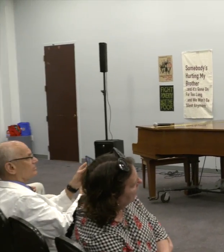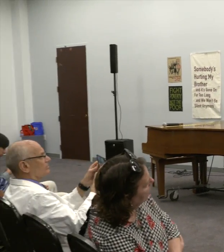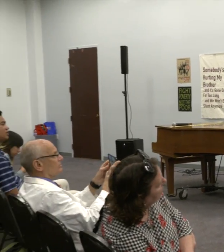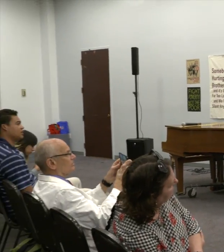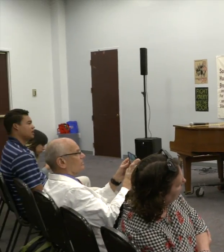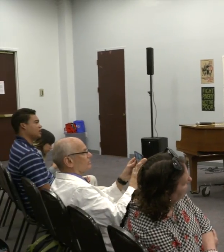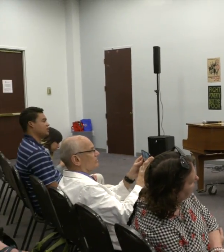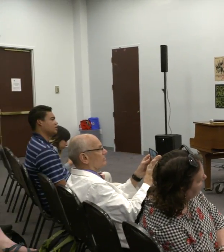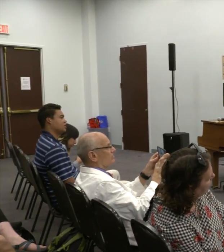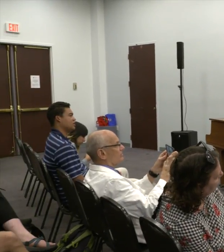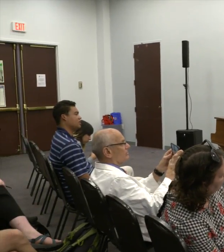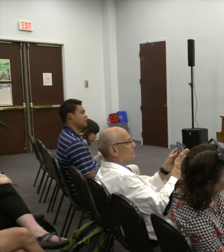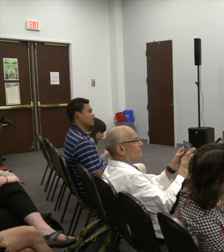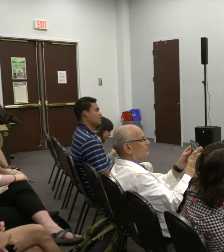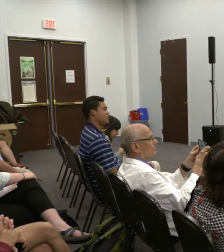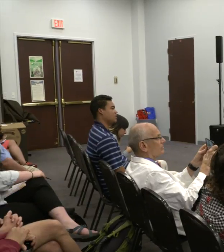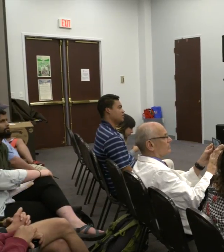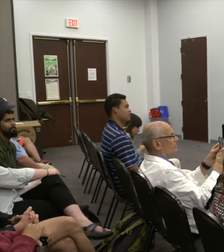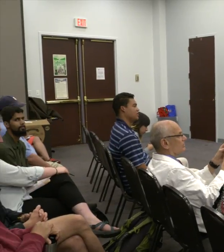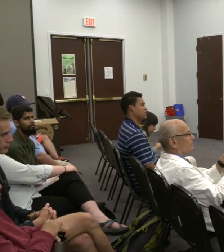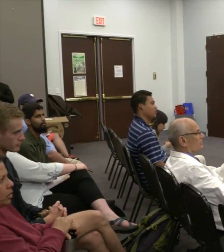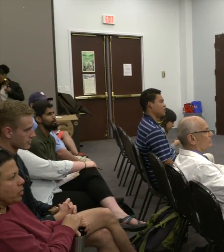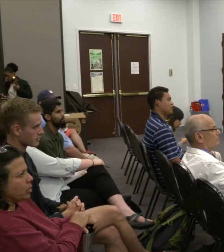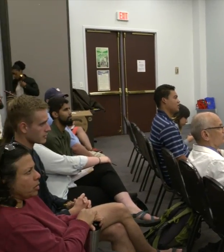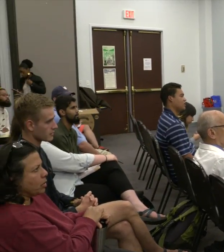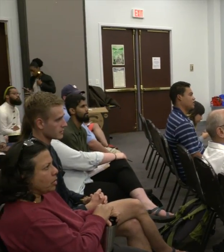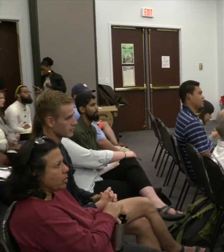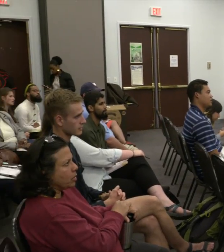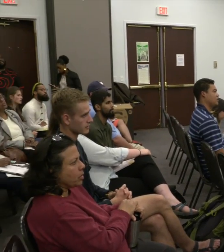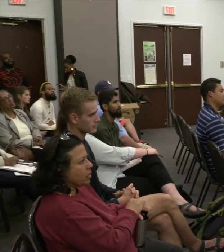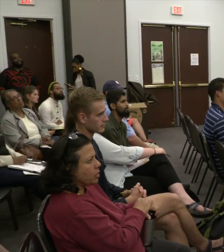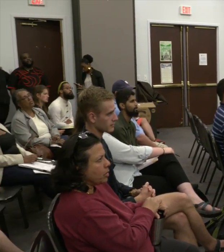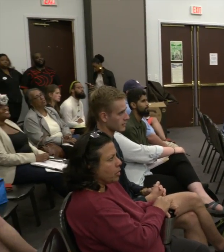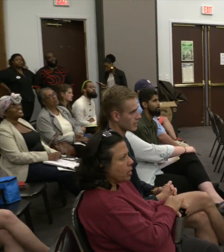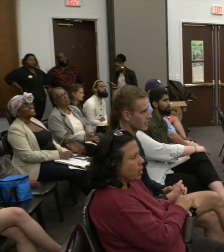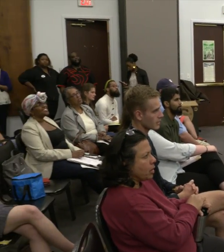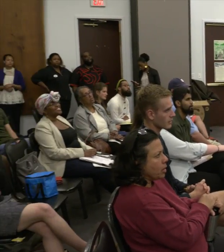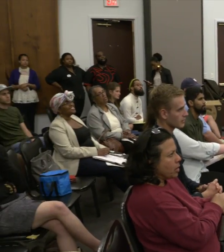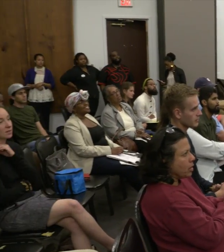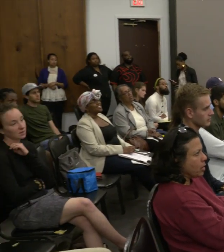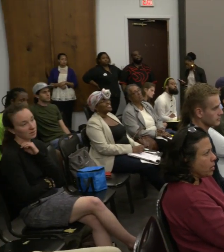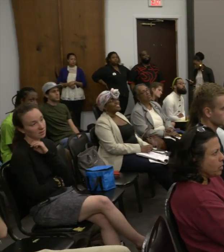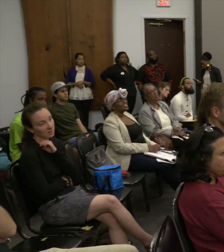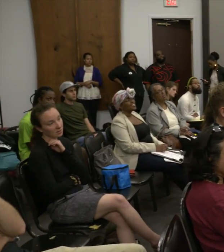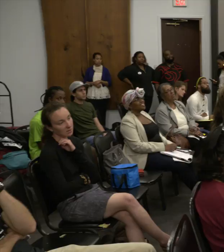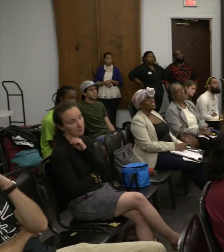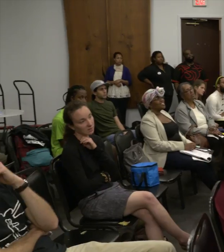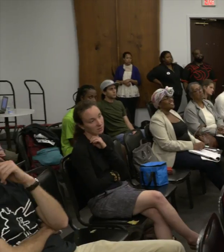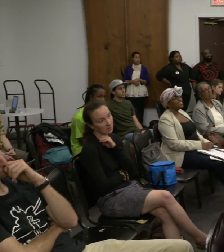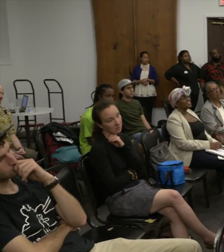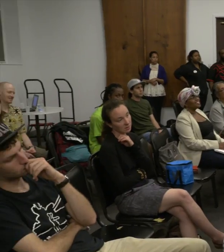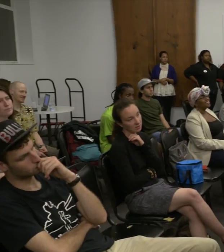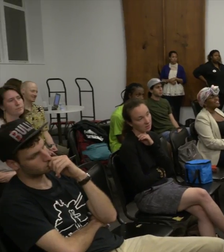water. God's gonna trouble the water. Now listen. See